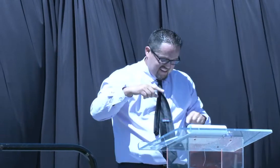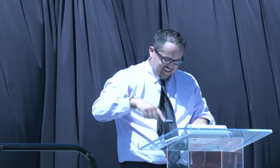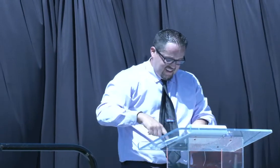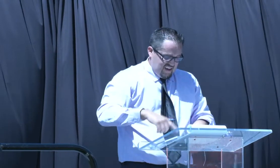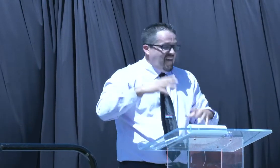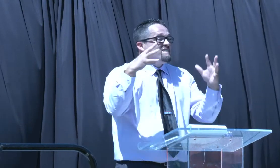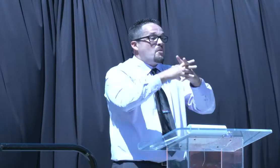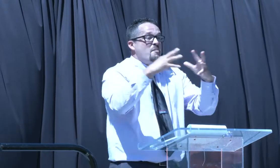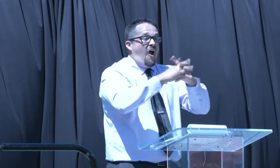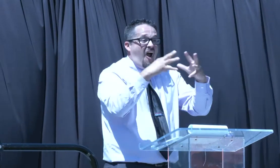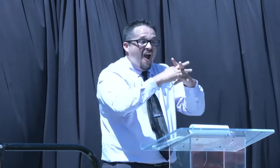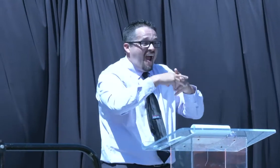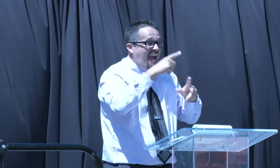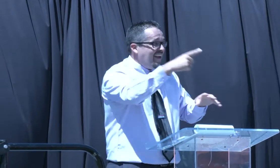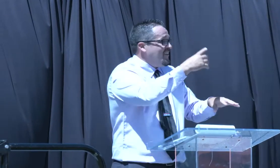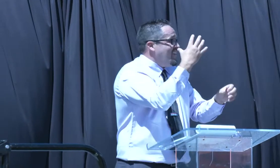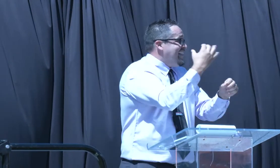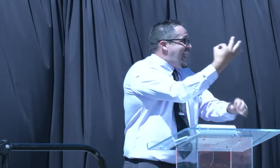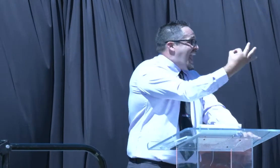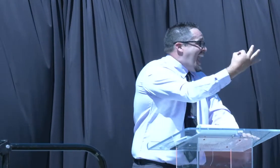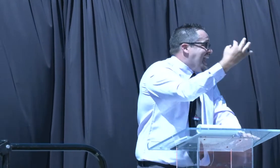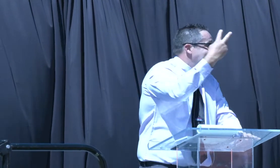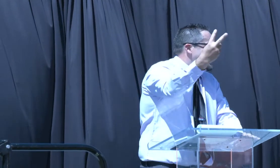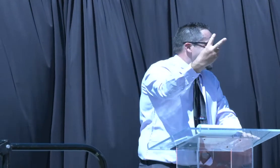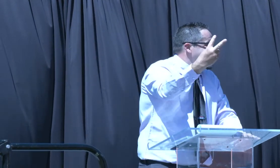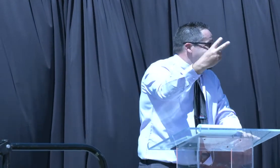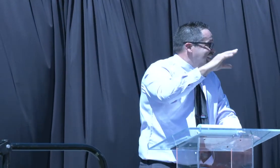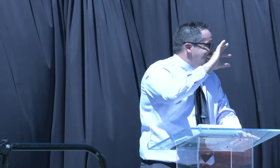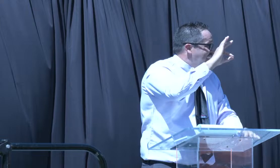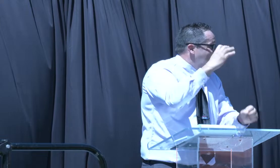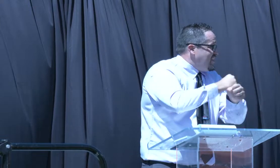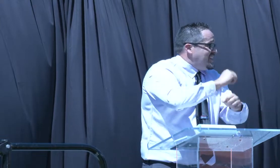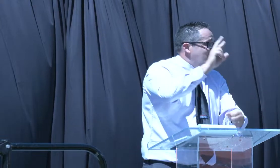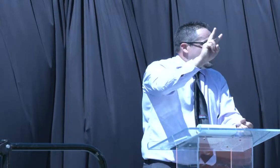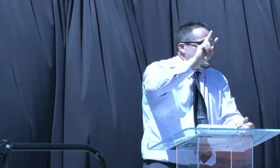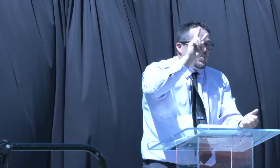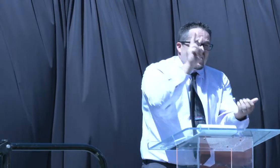girls softball. But yet you had to figure out how to be